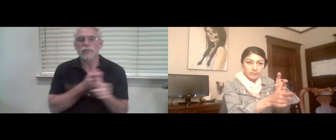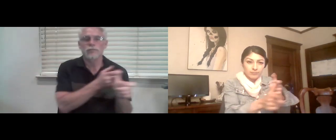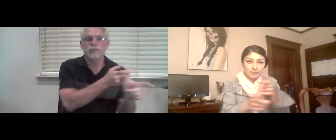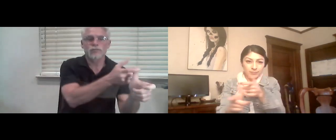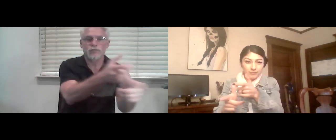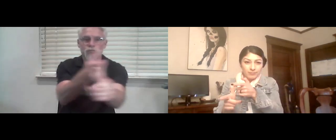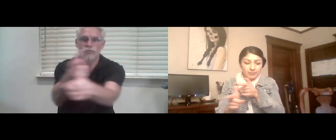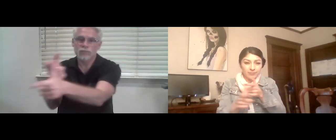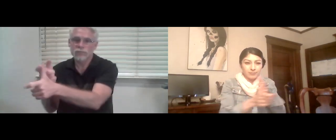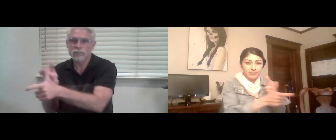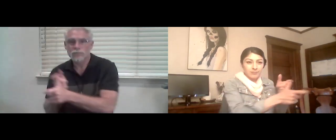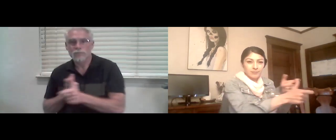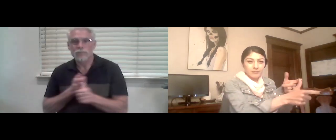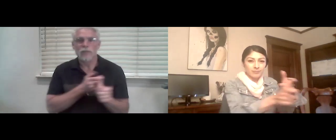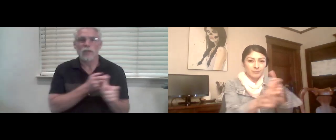around.